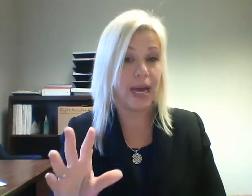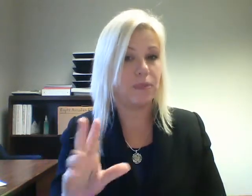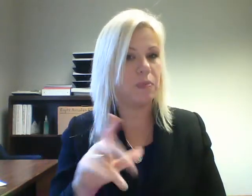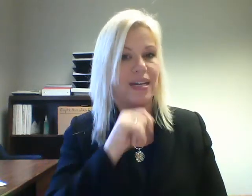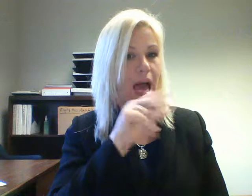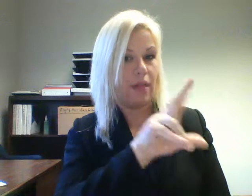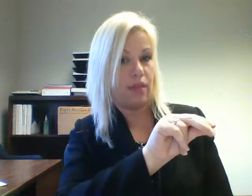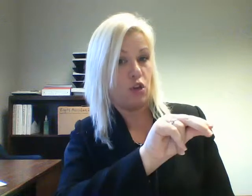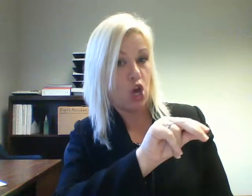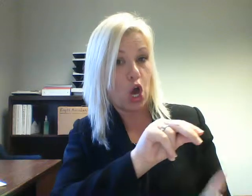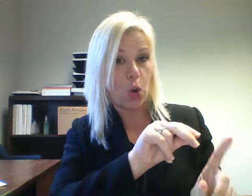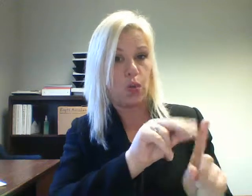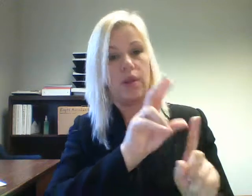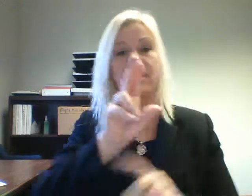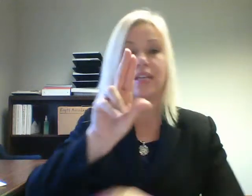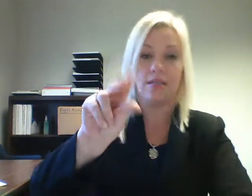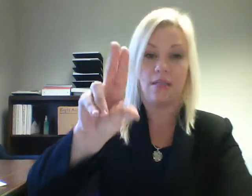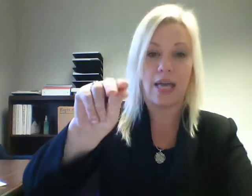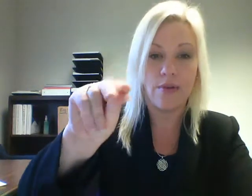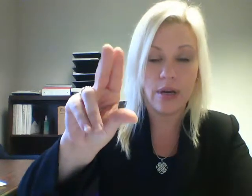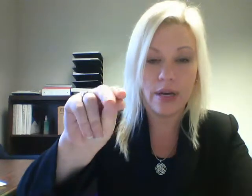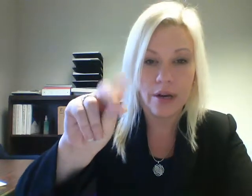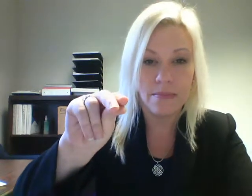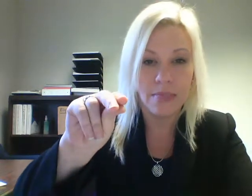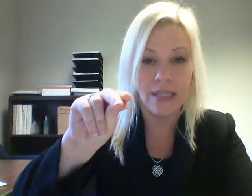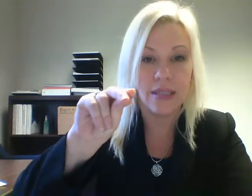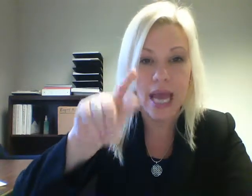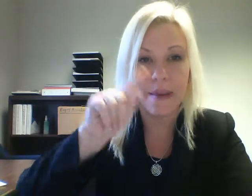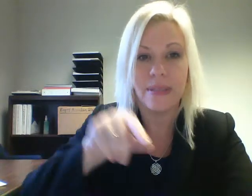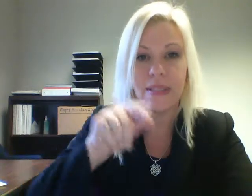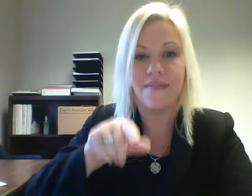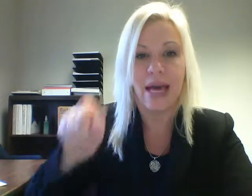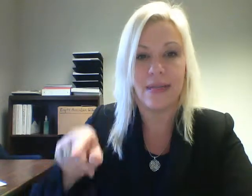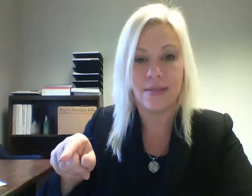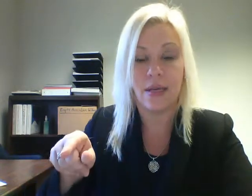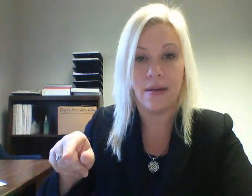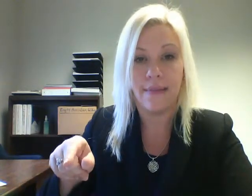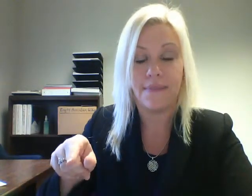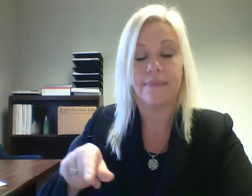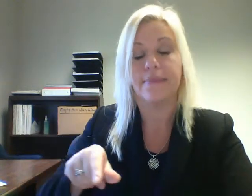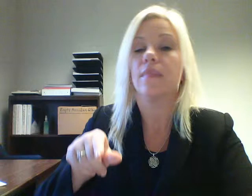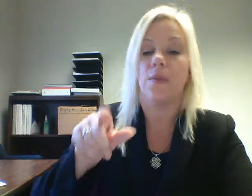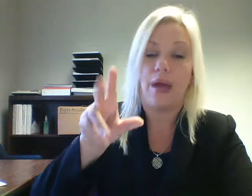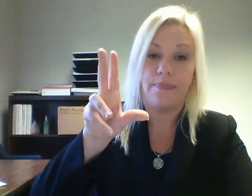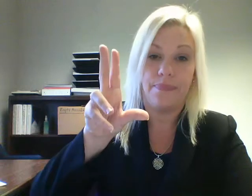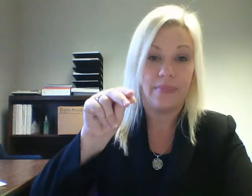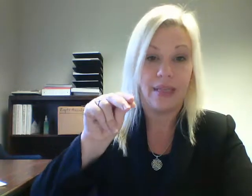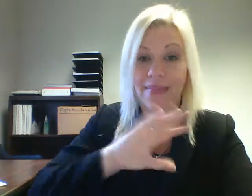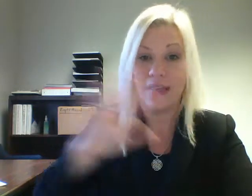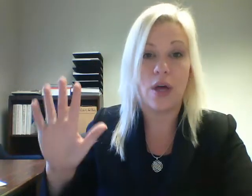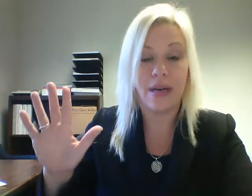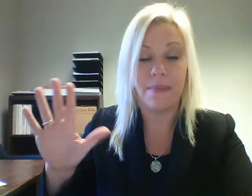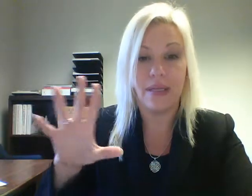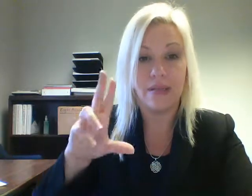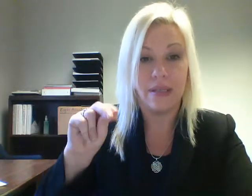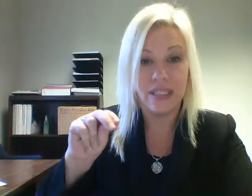sometimes, but not no. This sign right here means the opposite of yes. Okay? And that's all that it means. It means